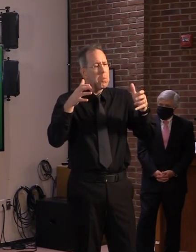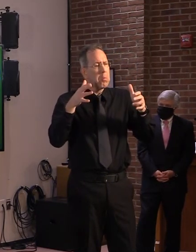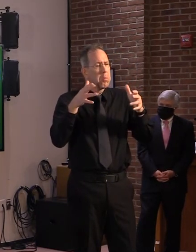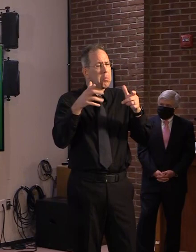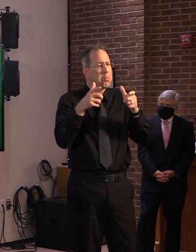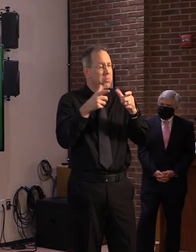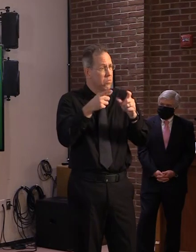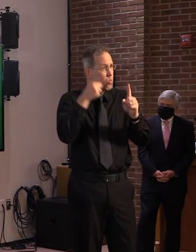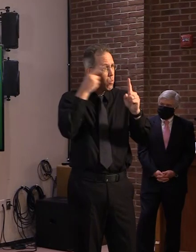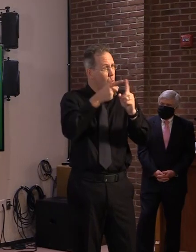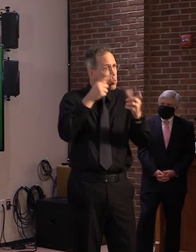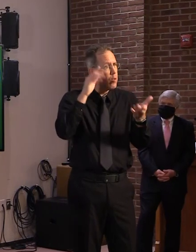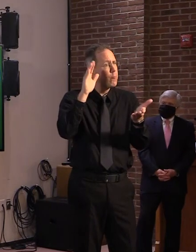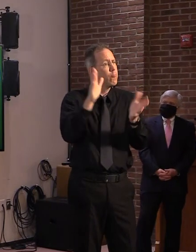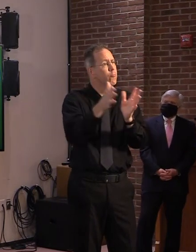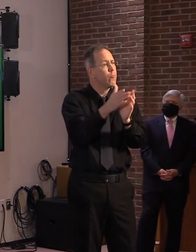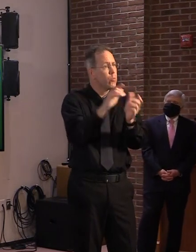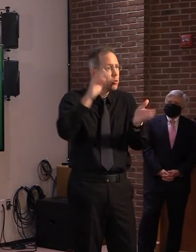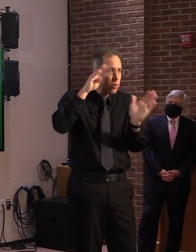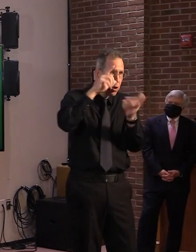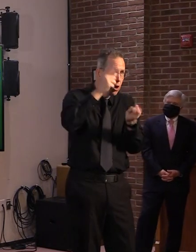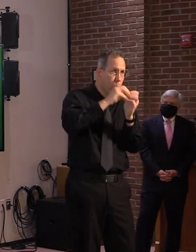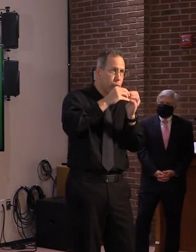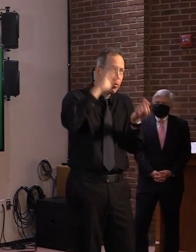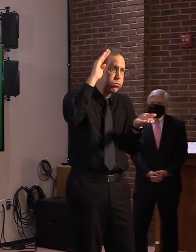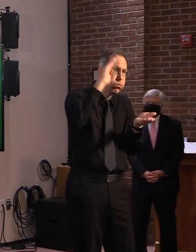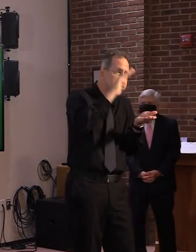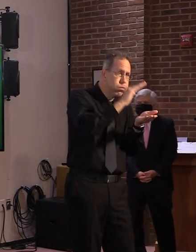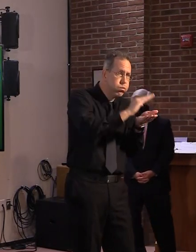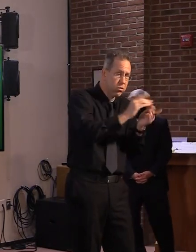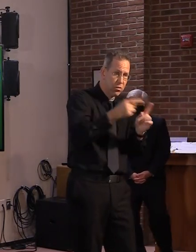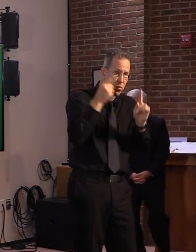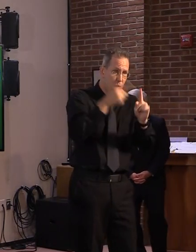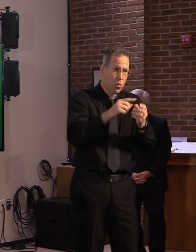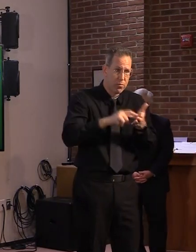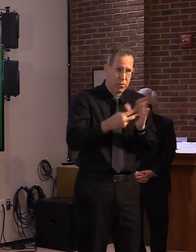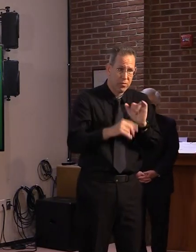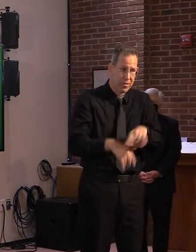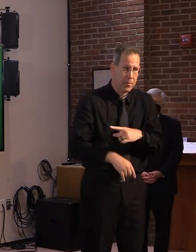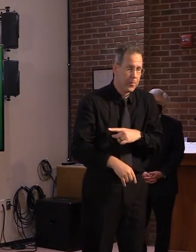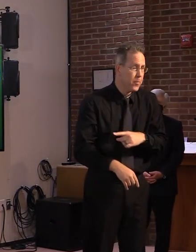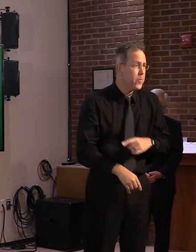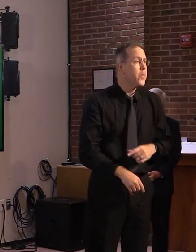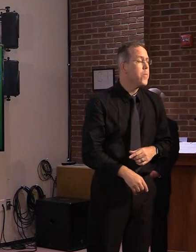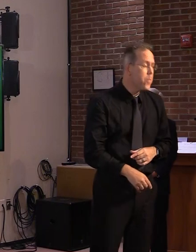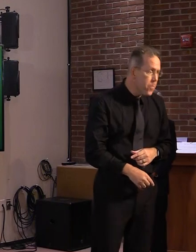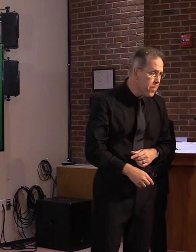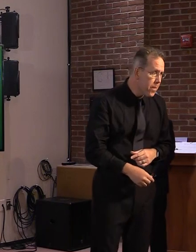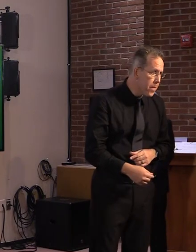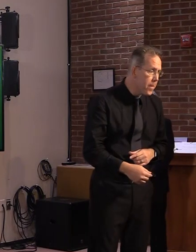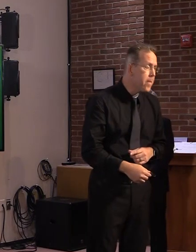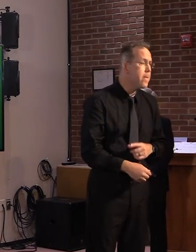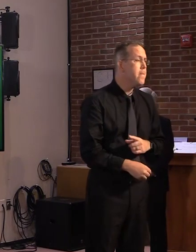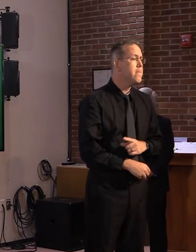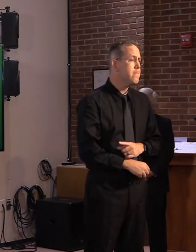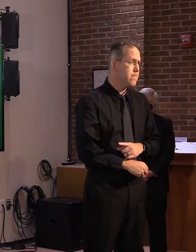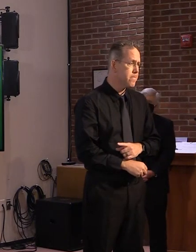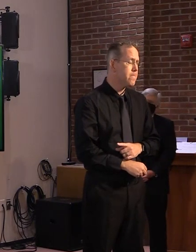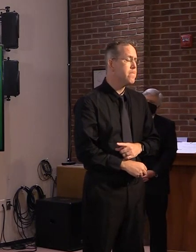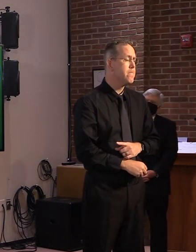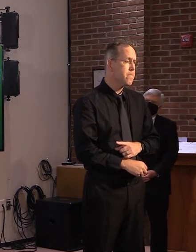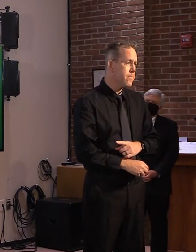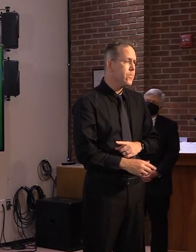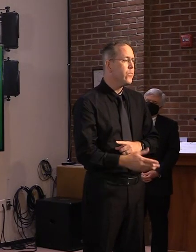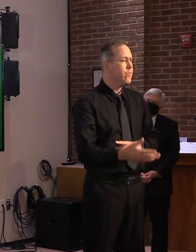I'll try to rephrase that for you. I do like what I'm seeing. I don't want to be overly enthusiastic about what I'm seeing